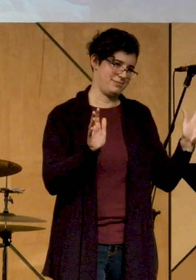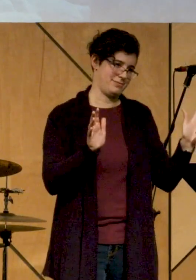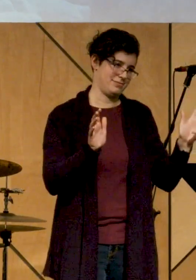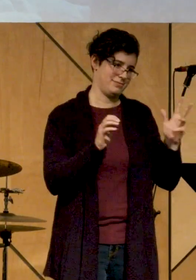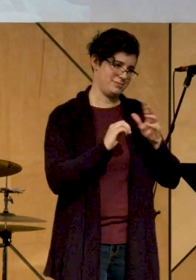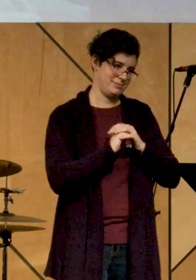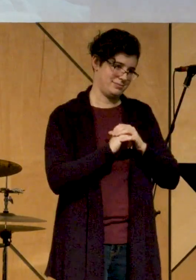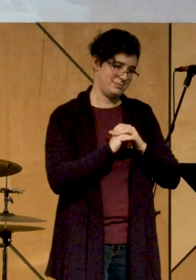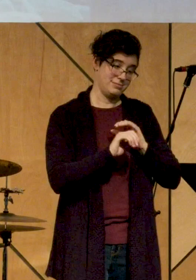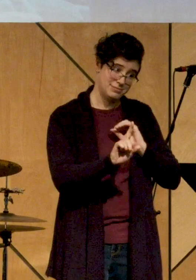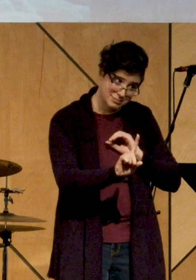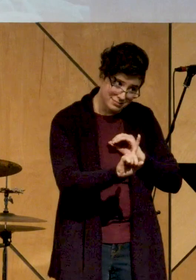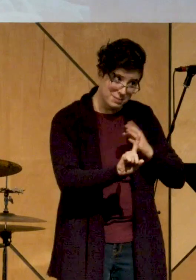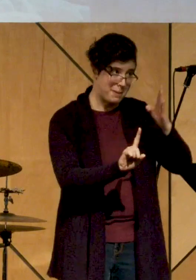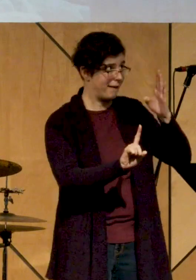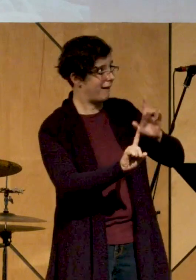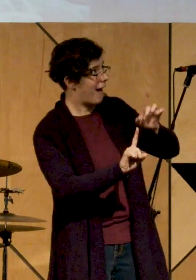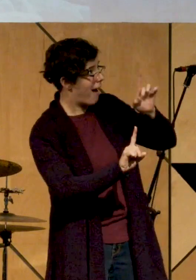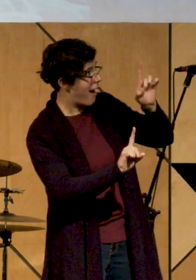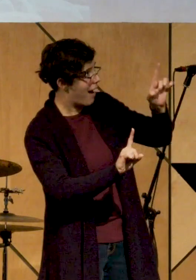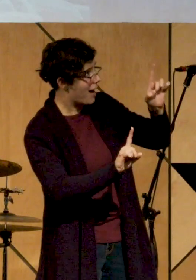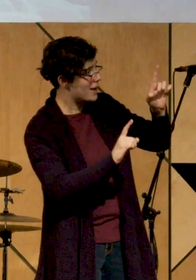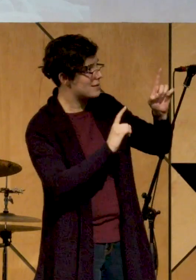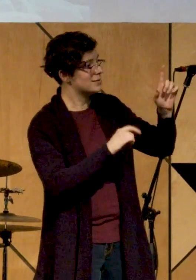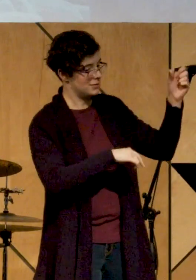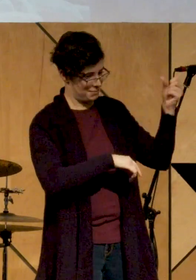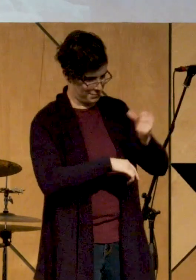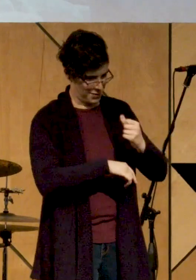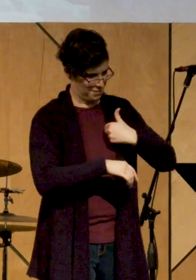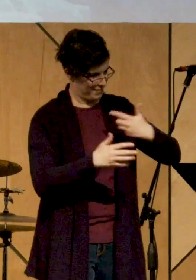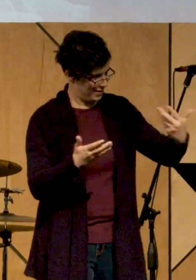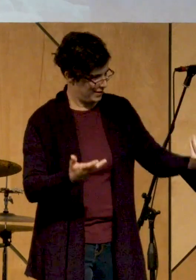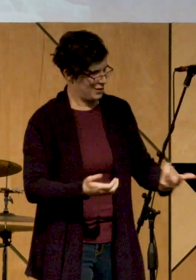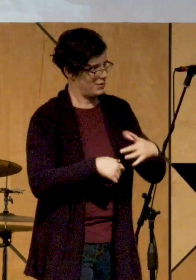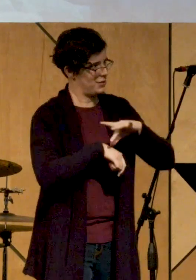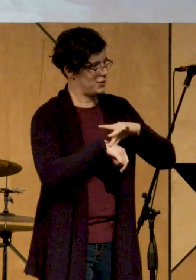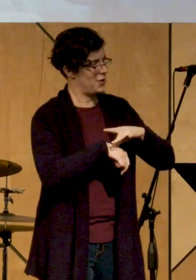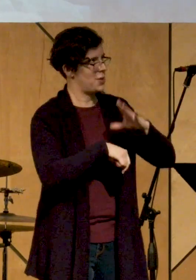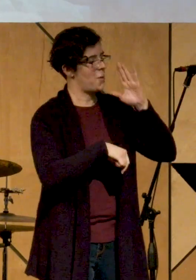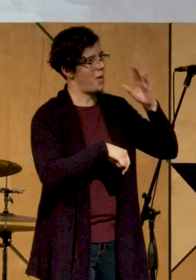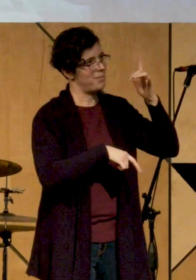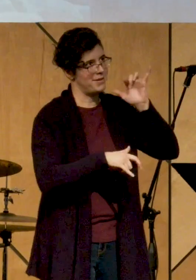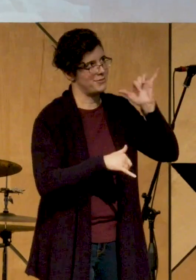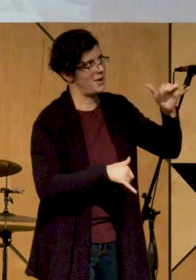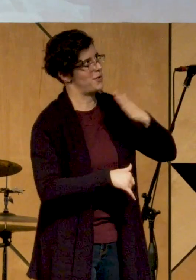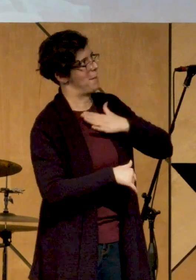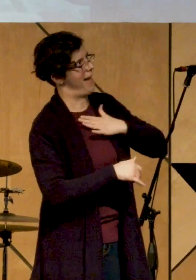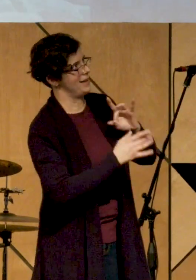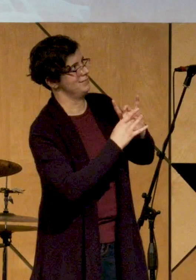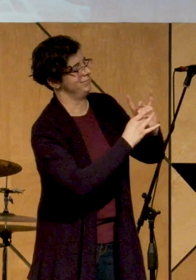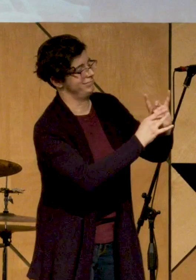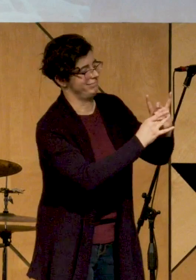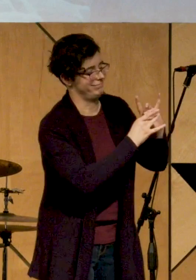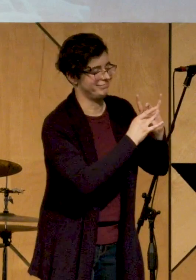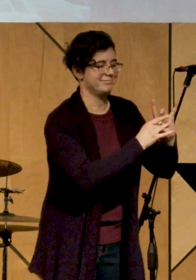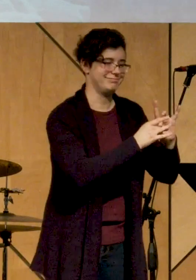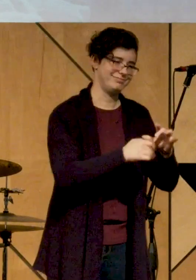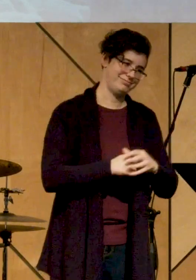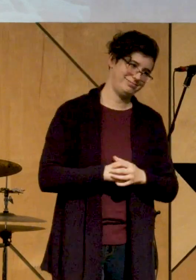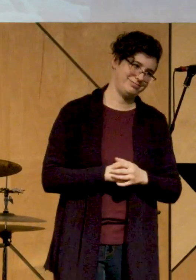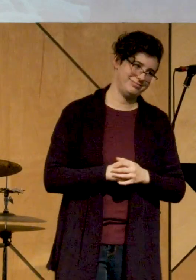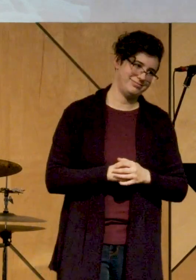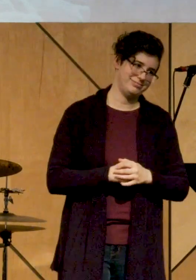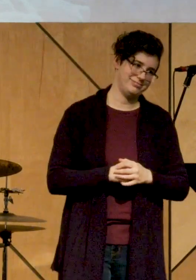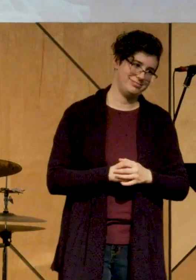last. But God who called me here below will be forever mine." See,